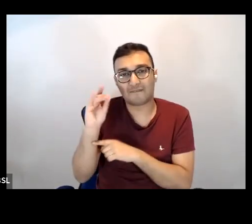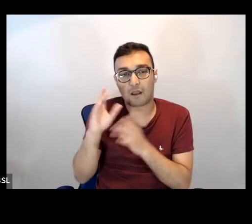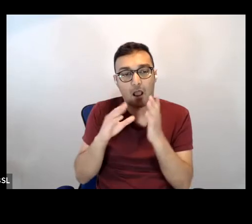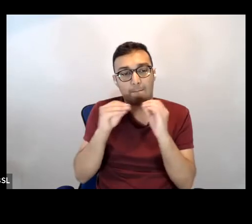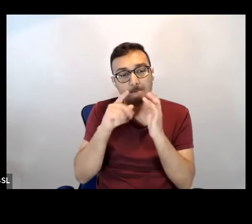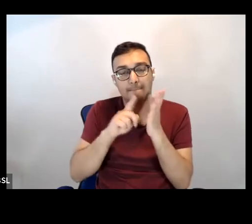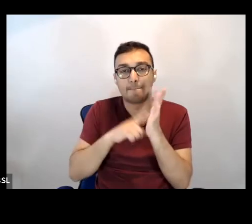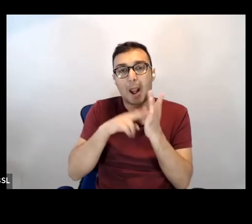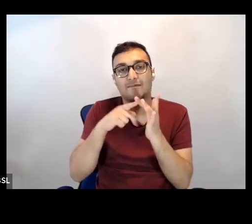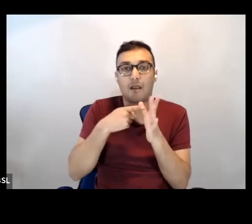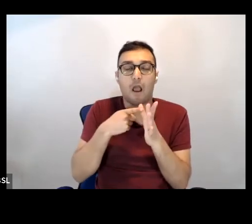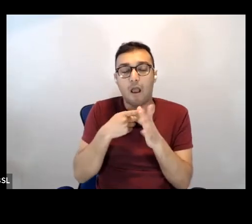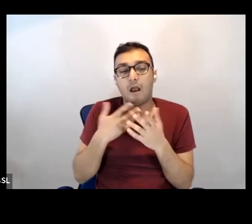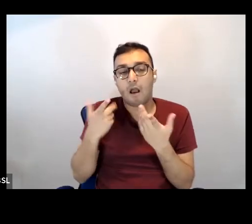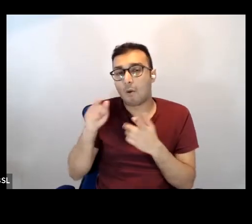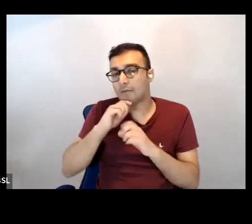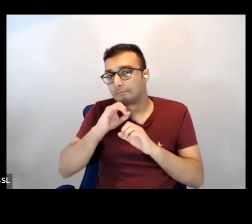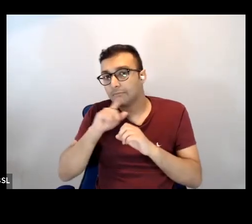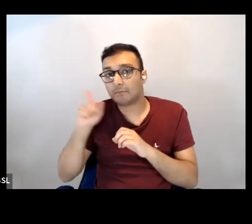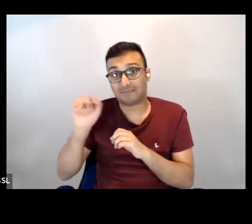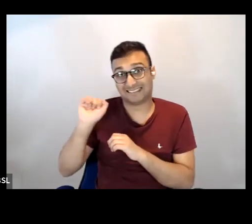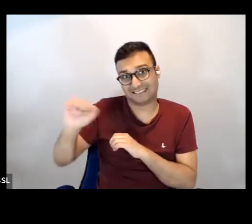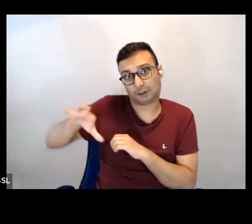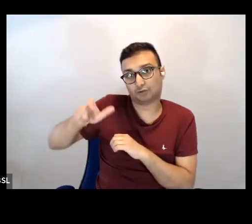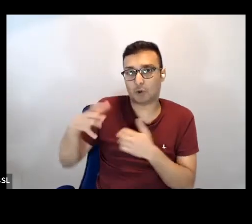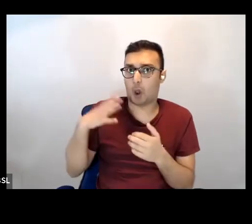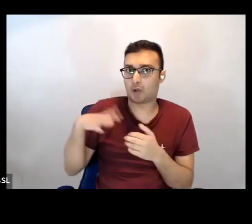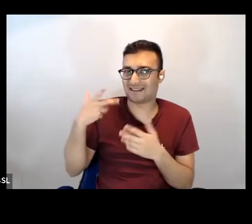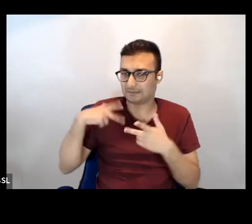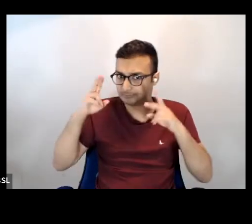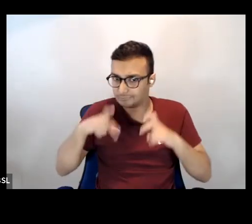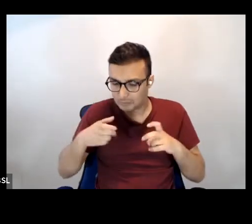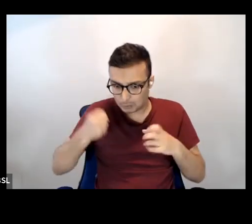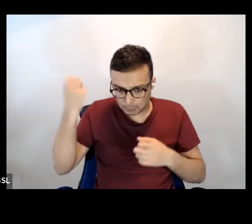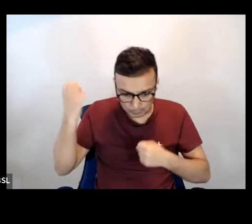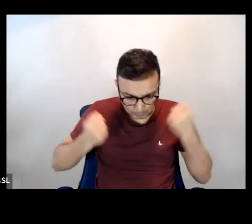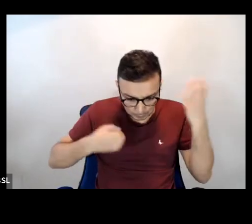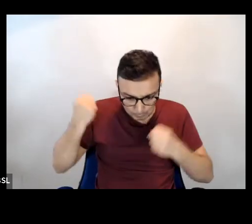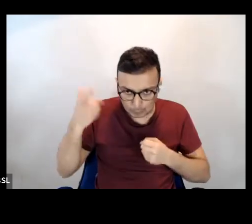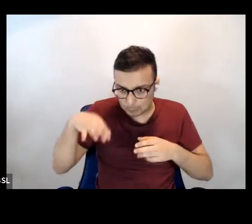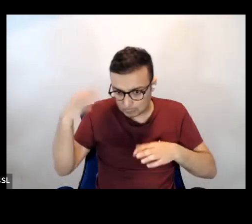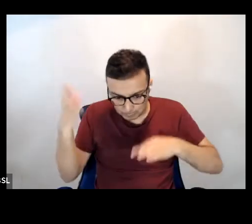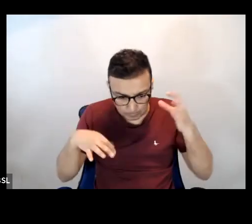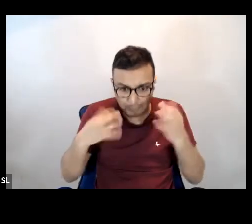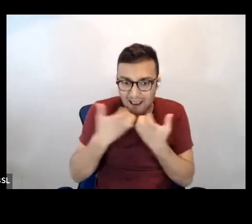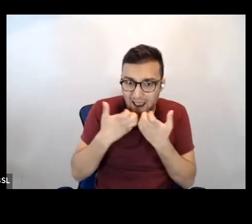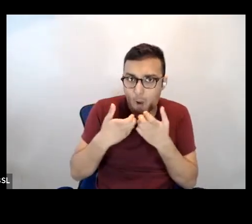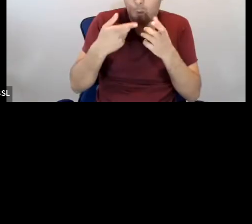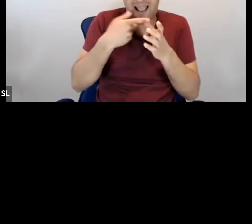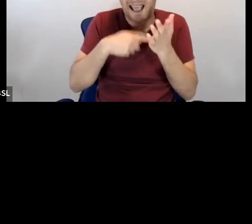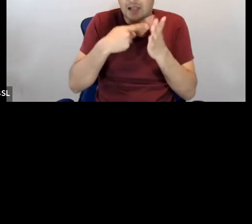they're already discovering how the process of implementing ATAC is addressing fragmentation and raising